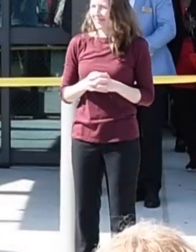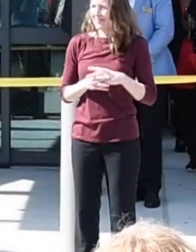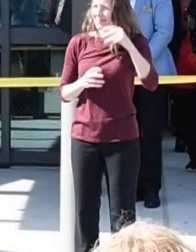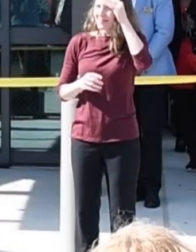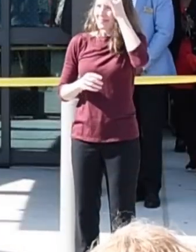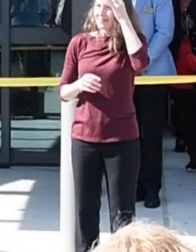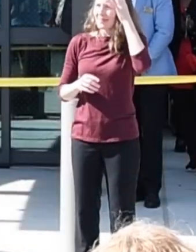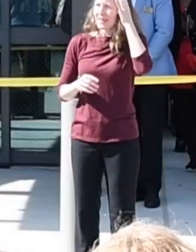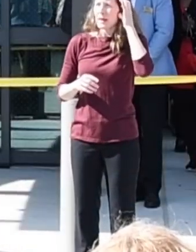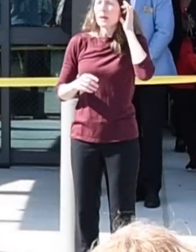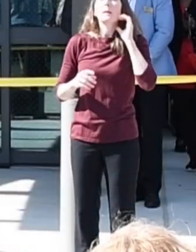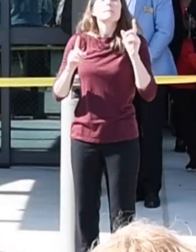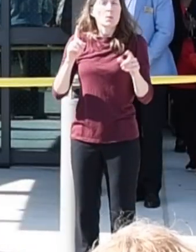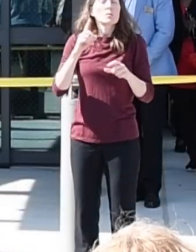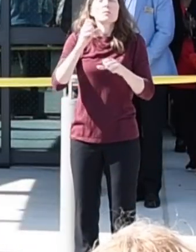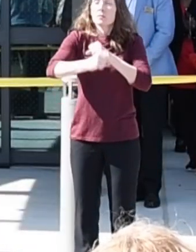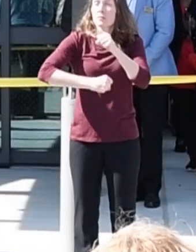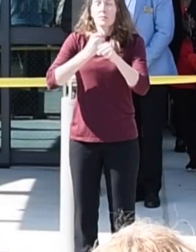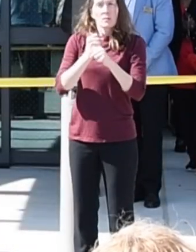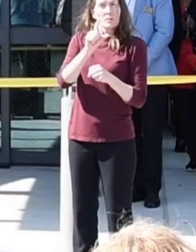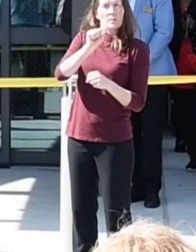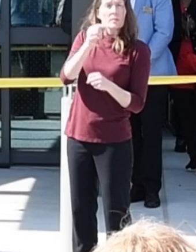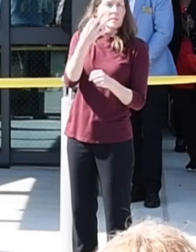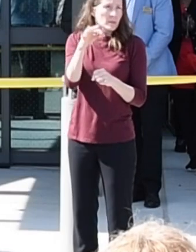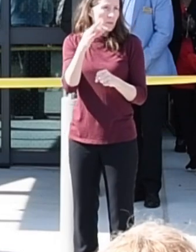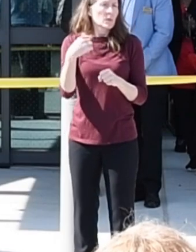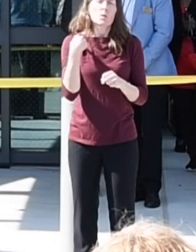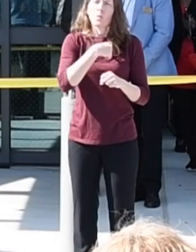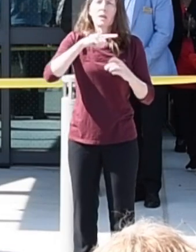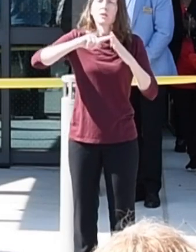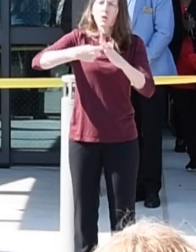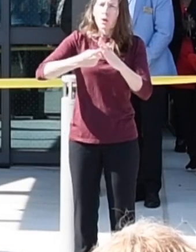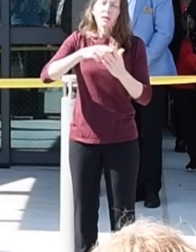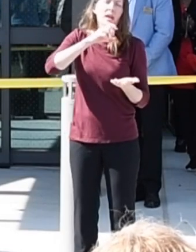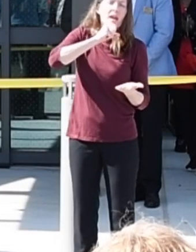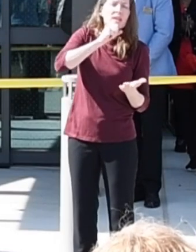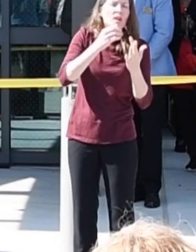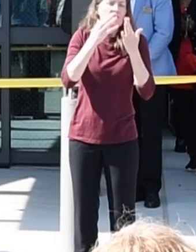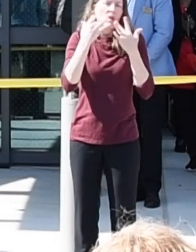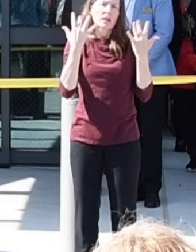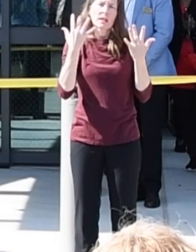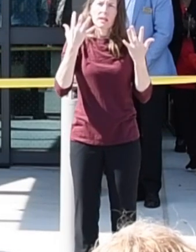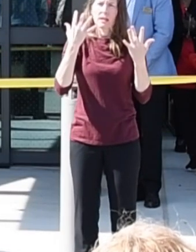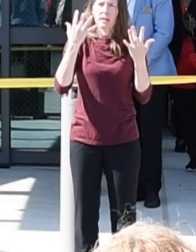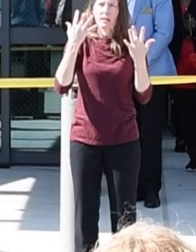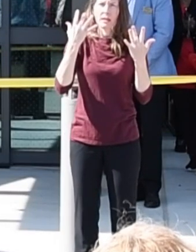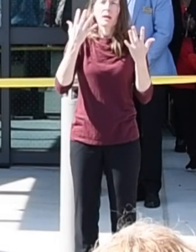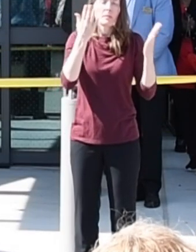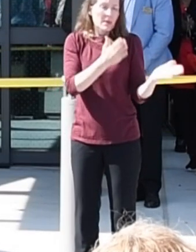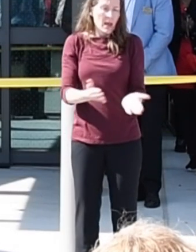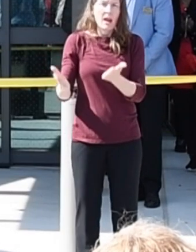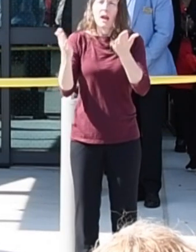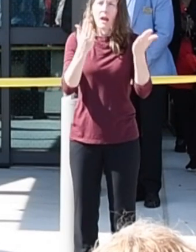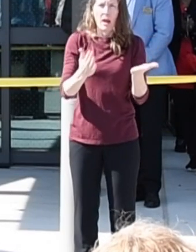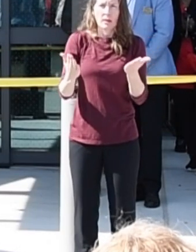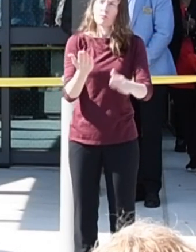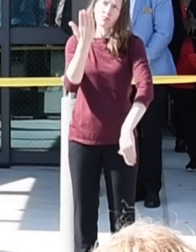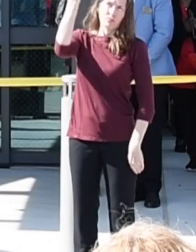In 2019, we launched our age-friendly work and submitted our age-friendly plan